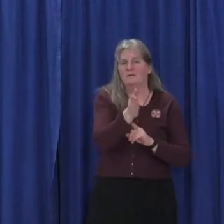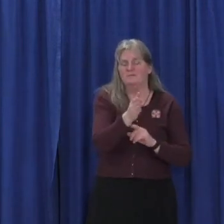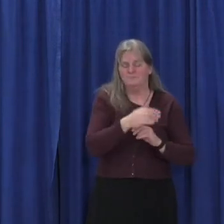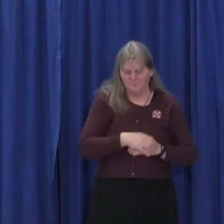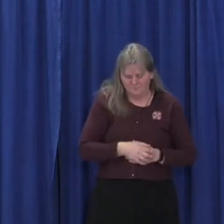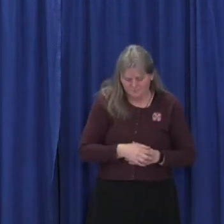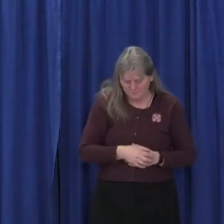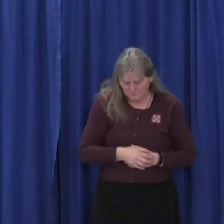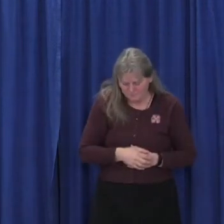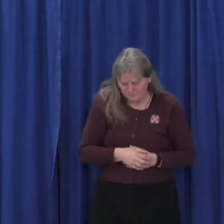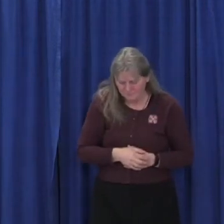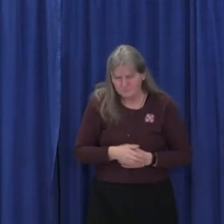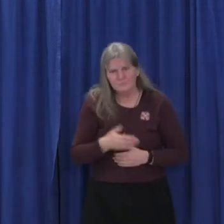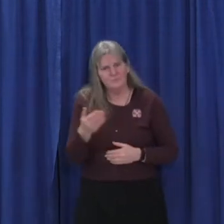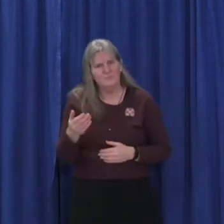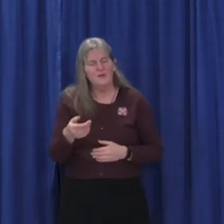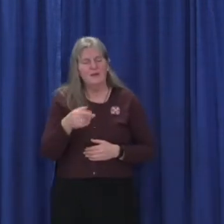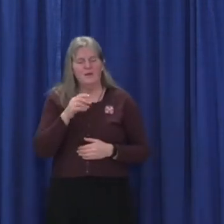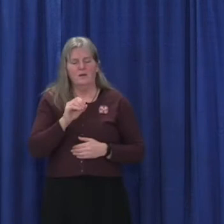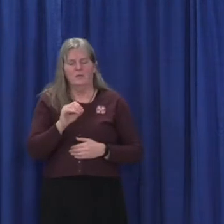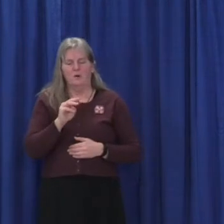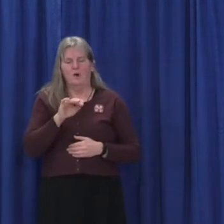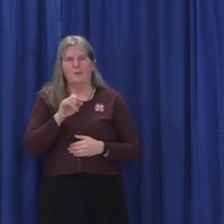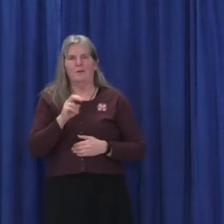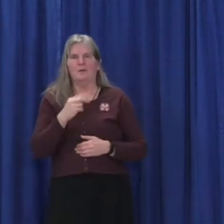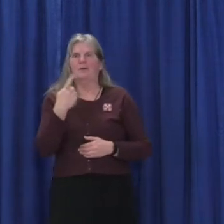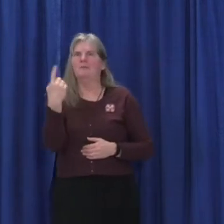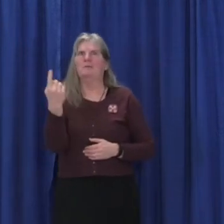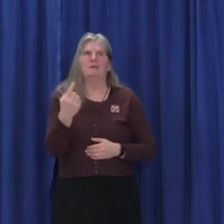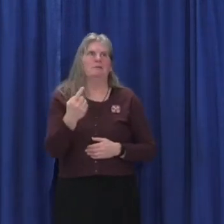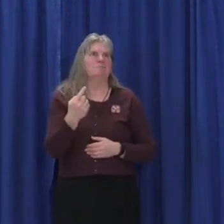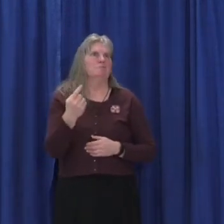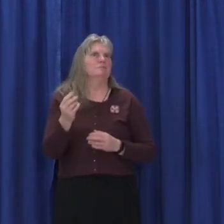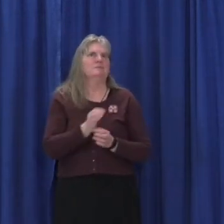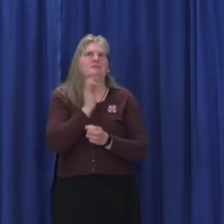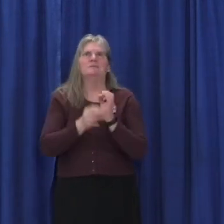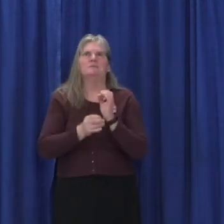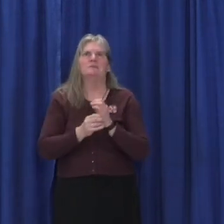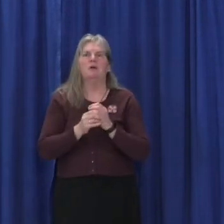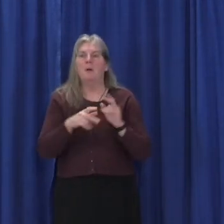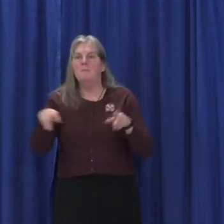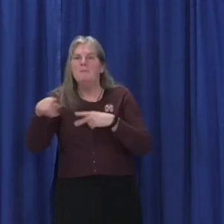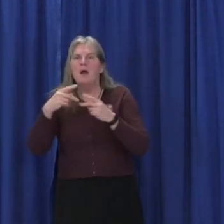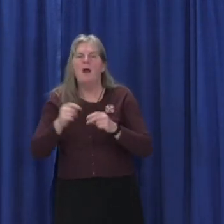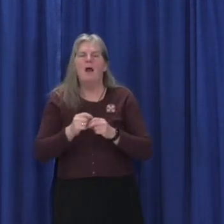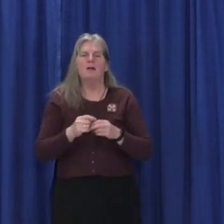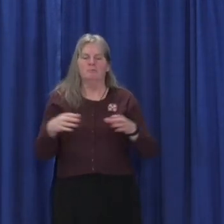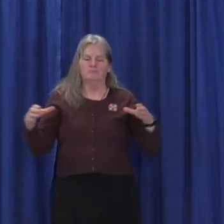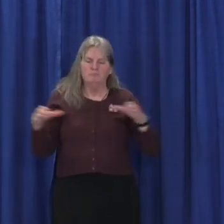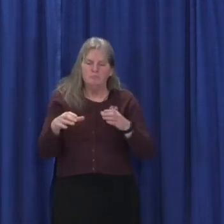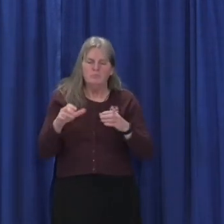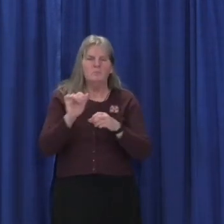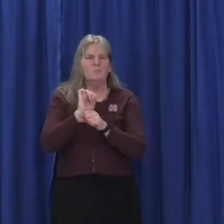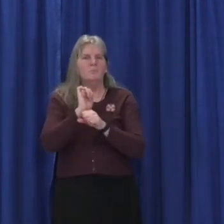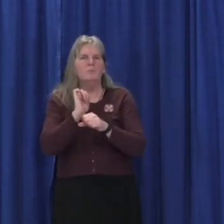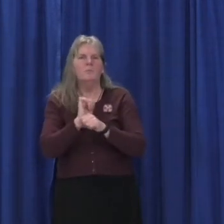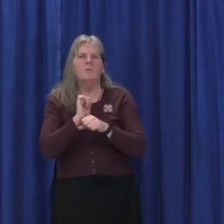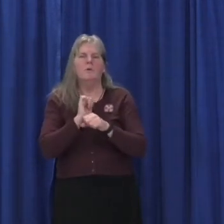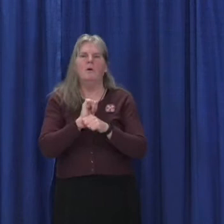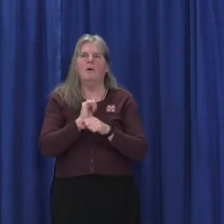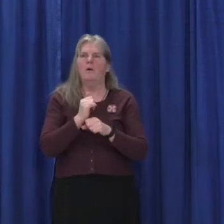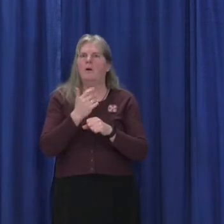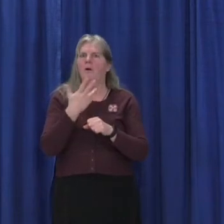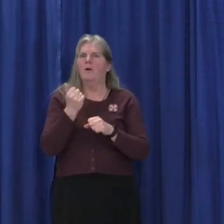So you can see that with Omicron, a single gathering, whether a party or gathering at work, where we've seen spread